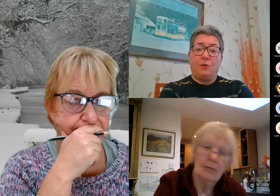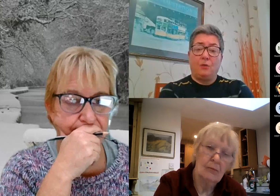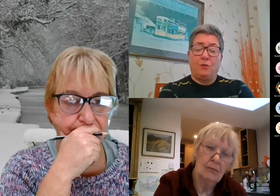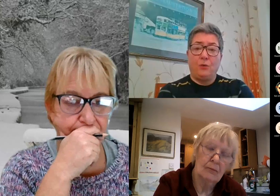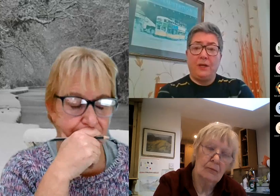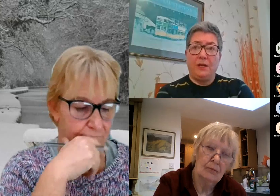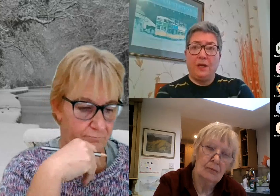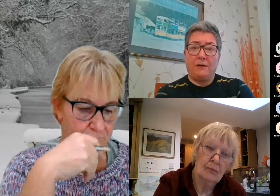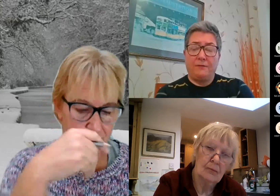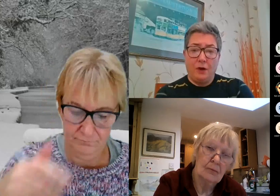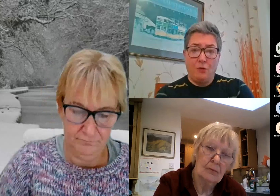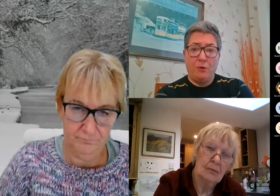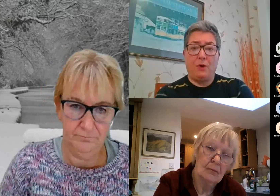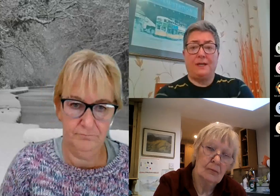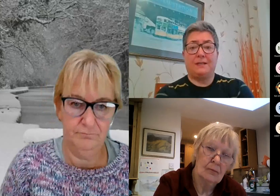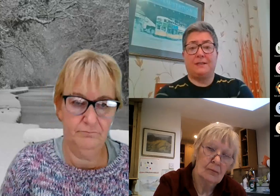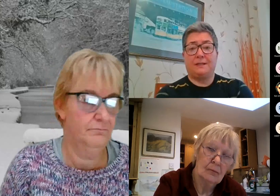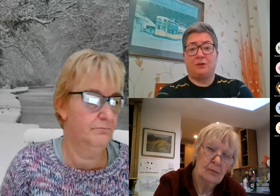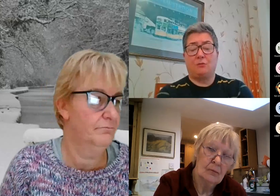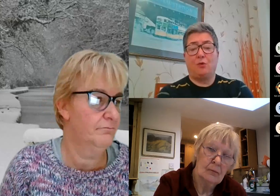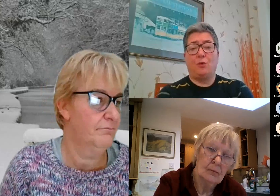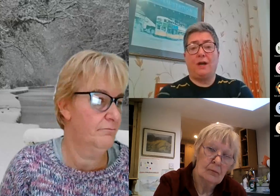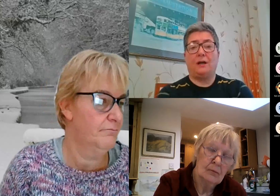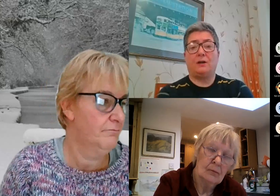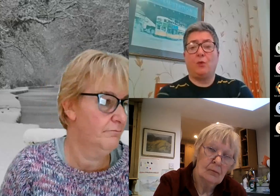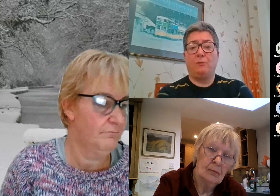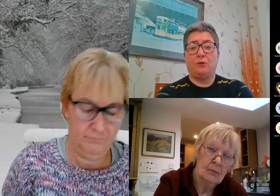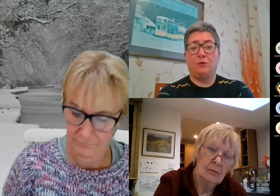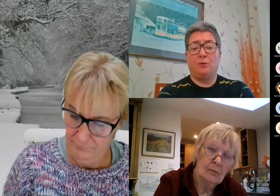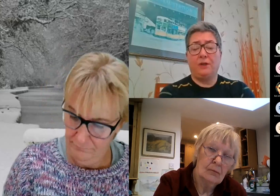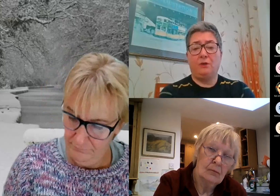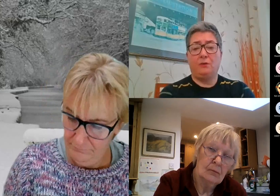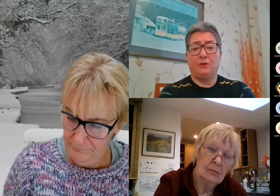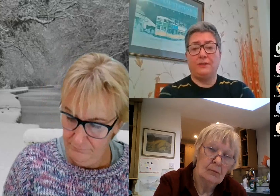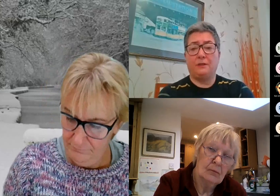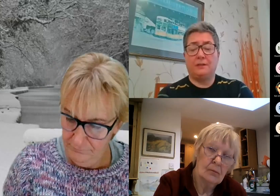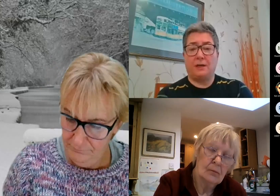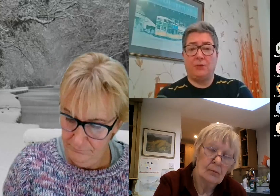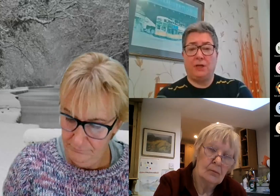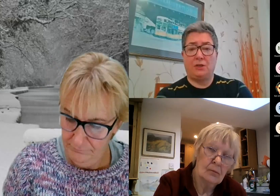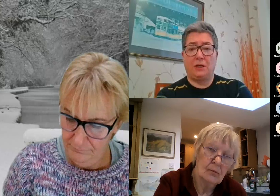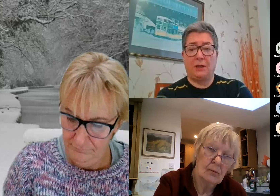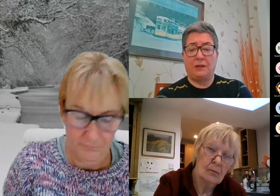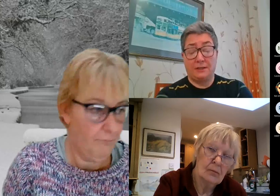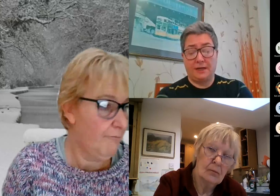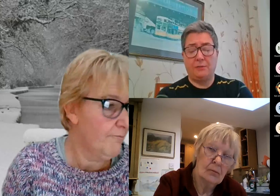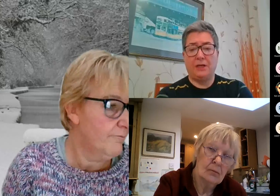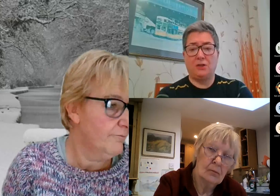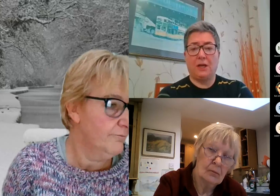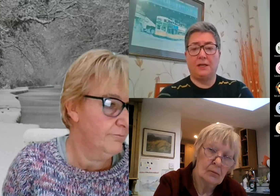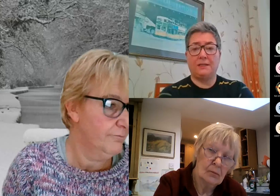So we have now put in a system where when you're wanting a discrimination